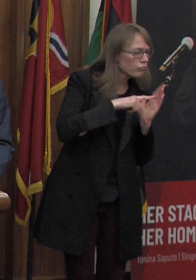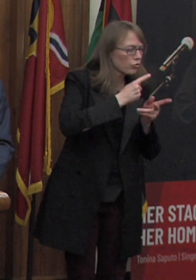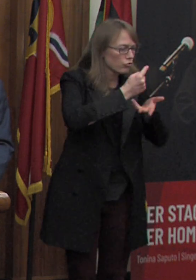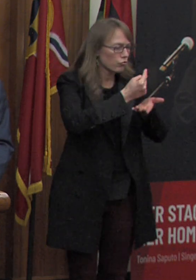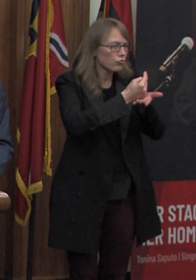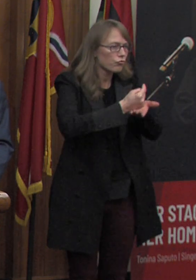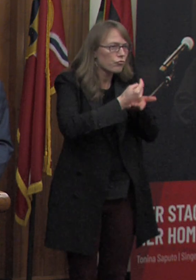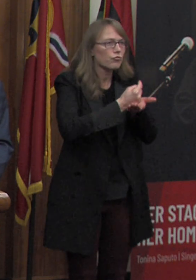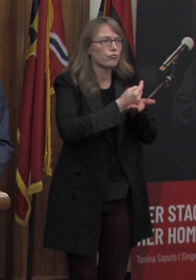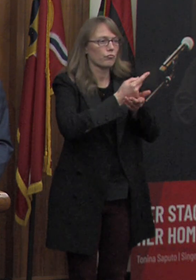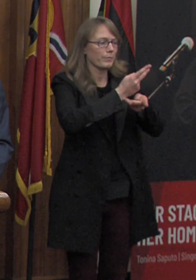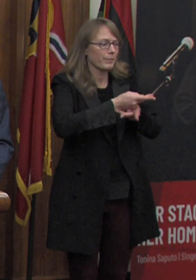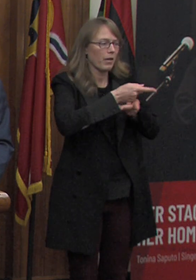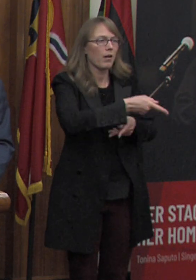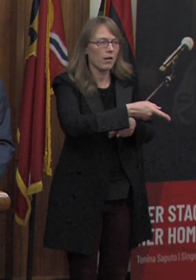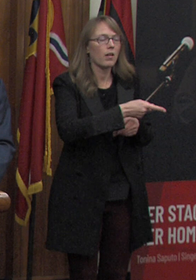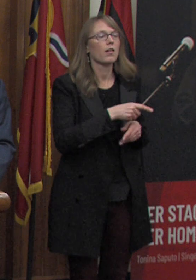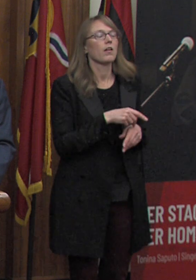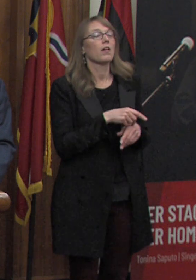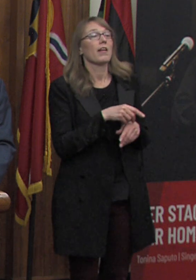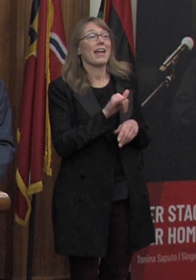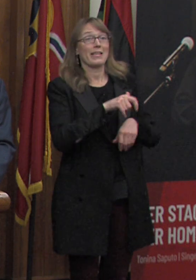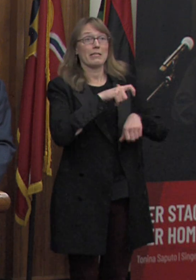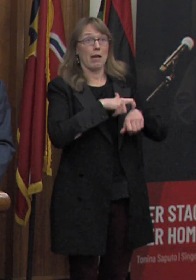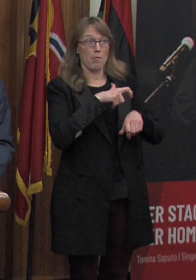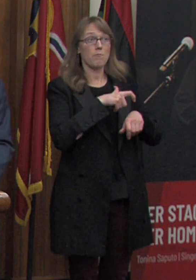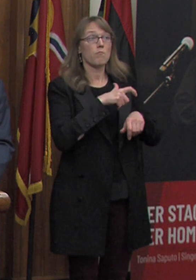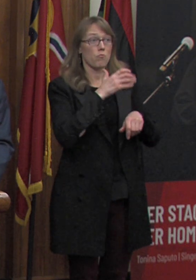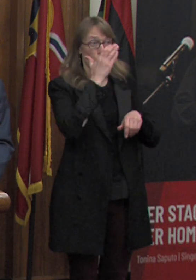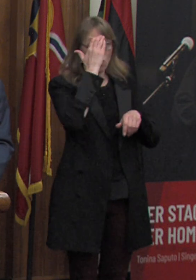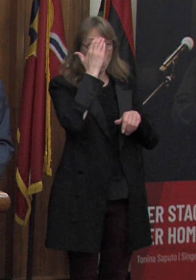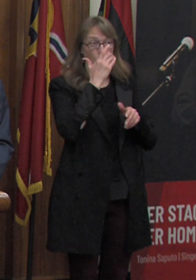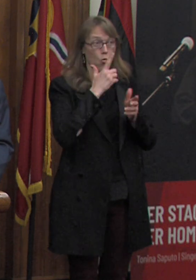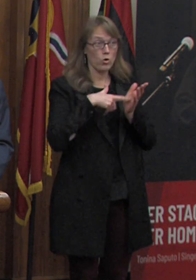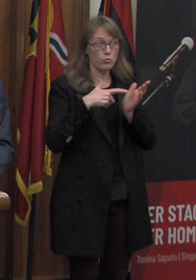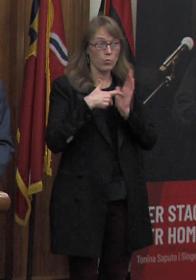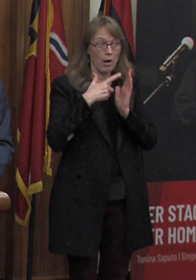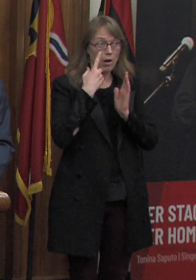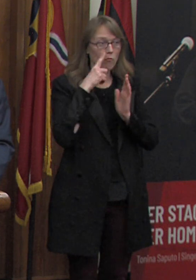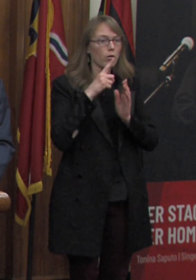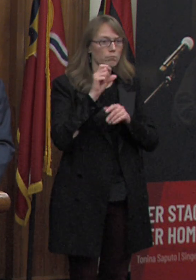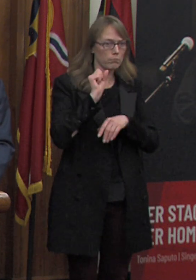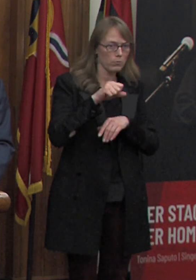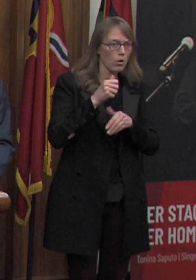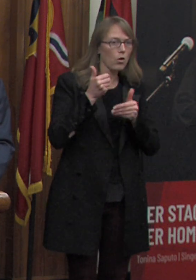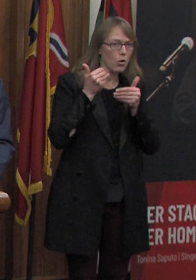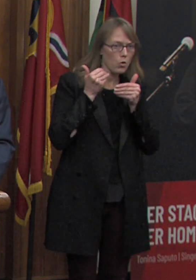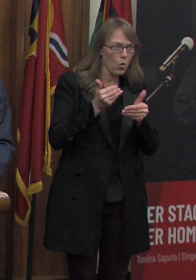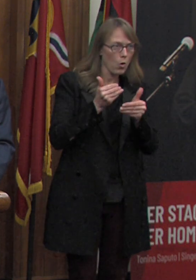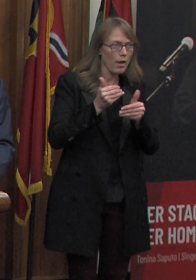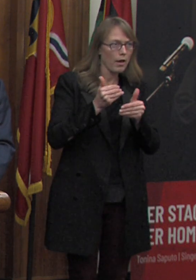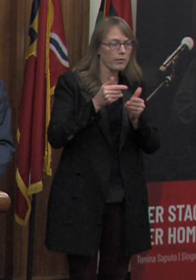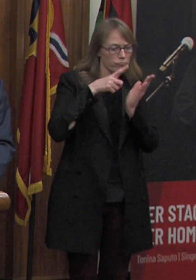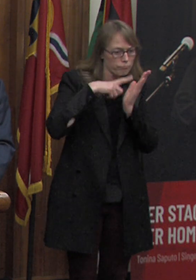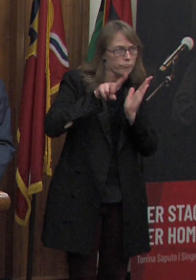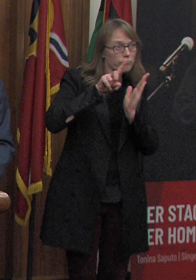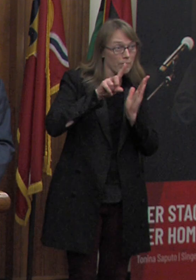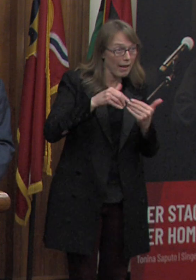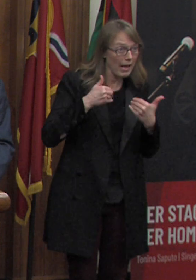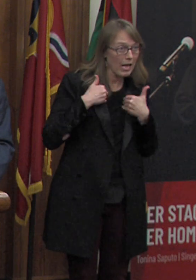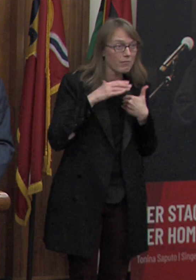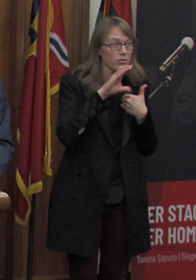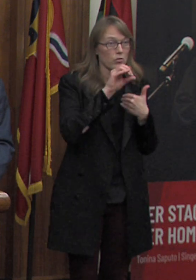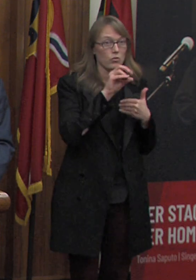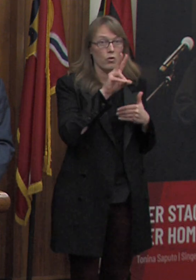meet the criteria for testing that has been developed. Been established by the Centers for Disease Control and Prevention. Testing